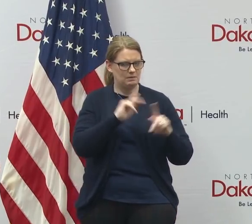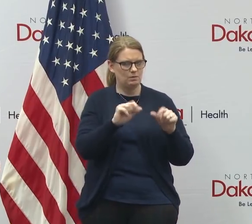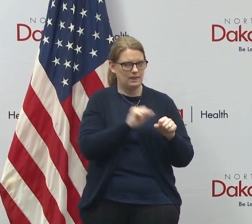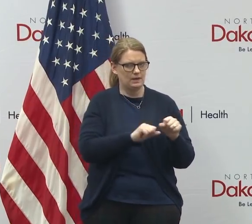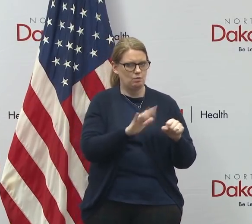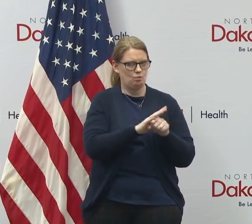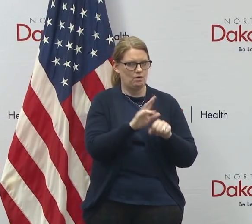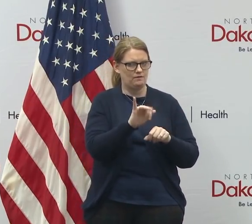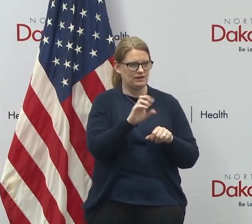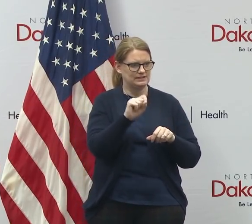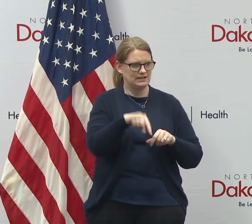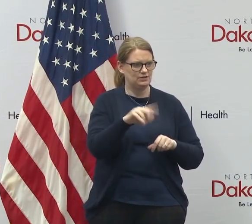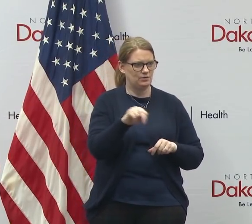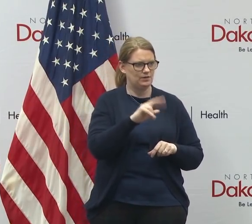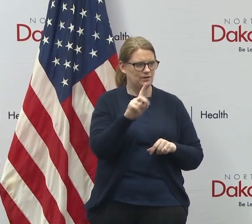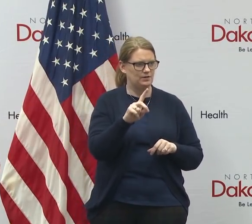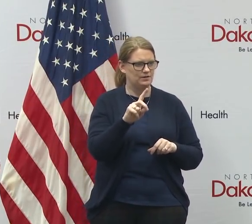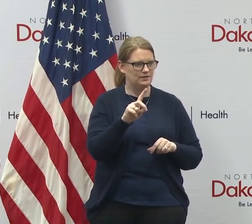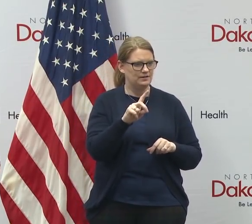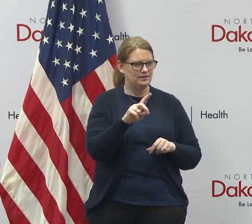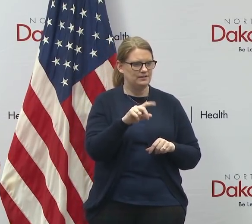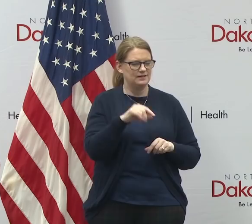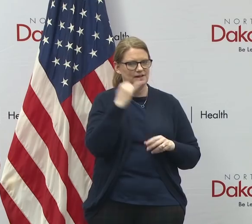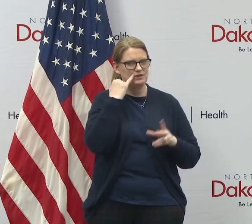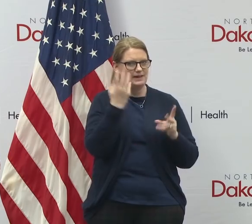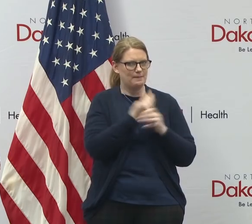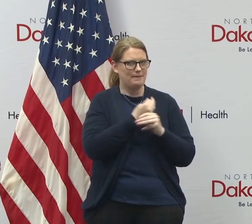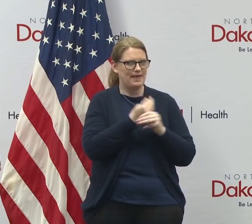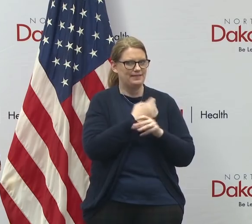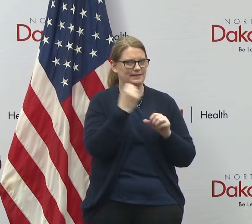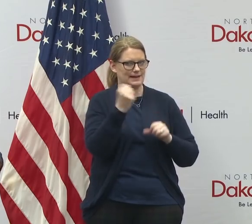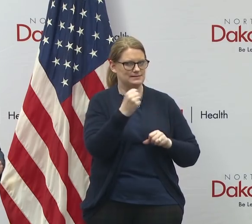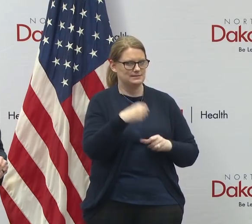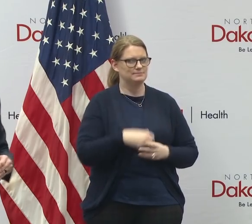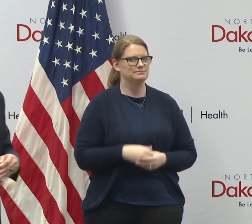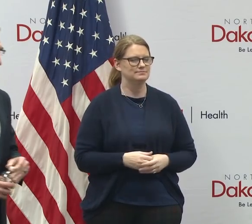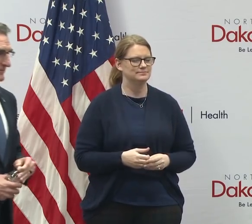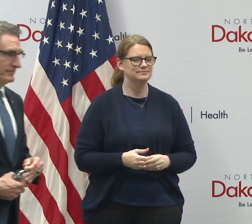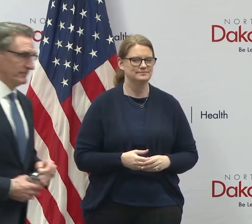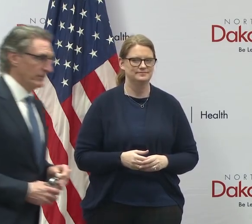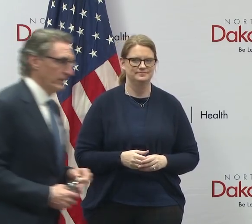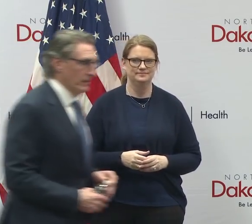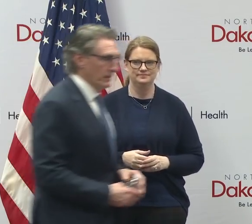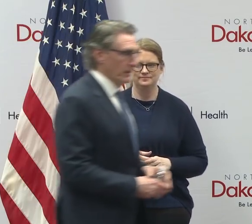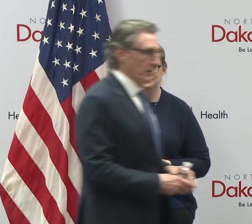now then? If you did the math, yes.